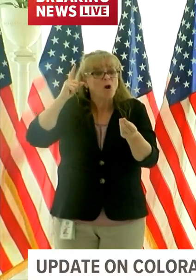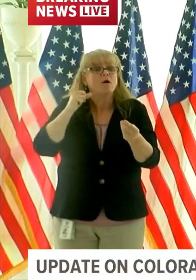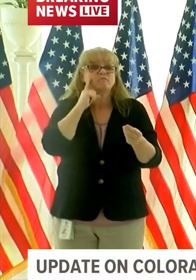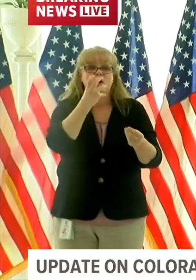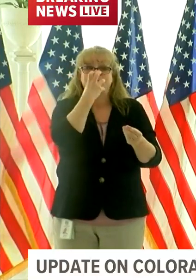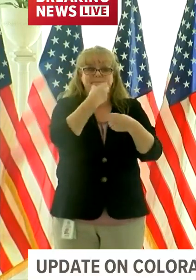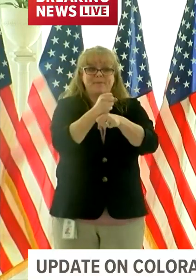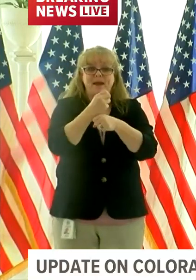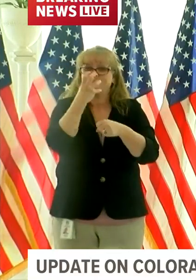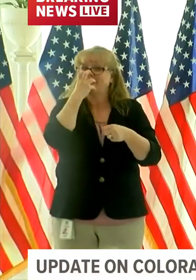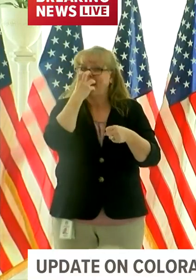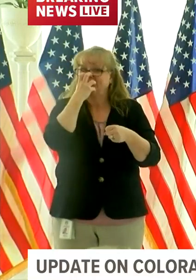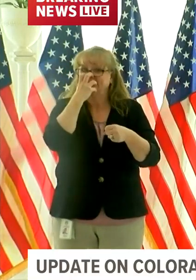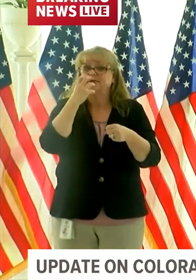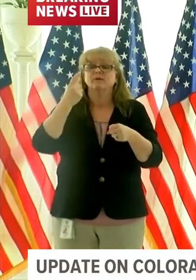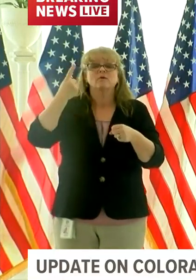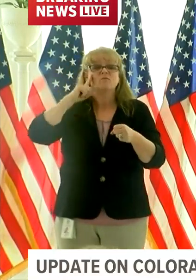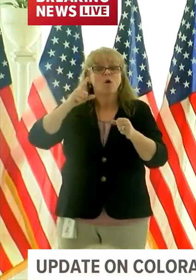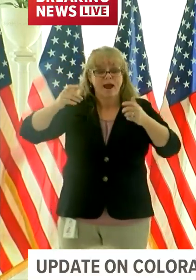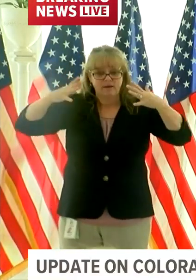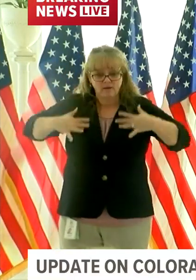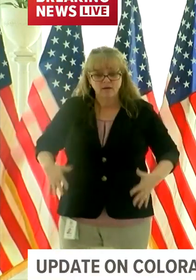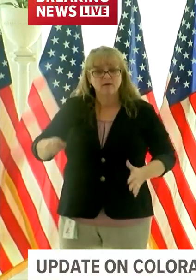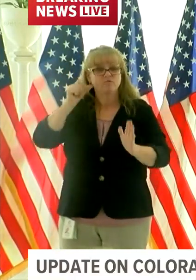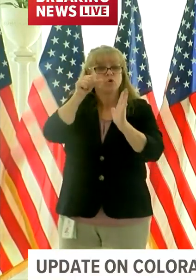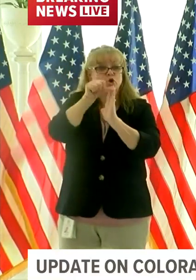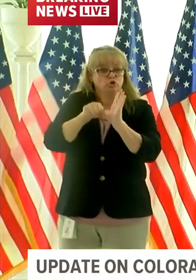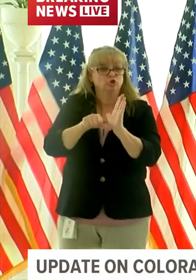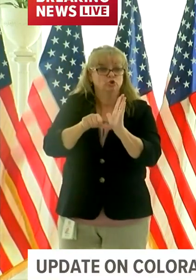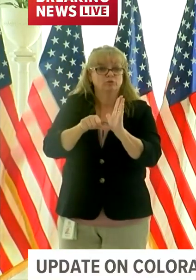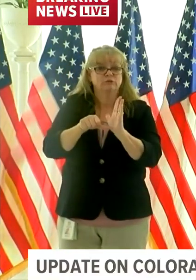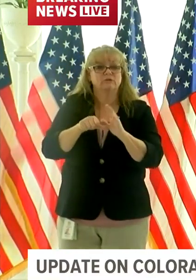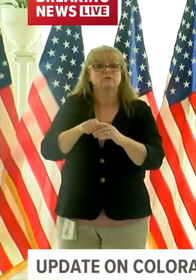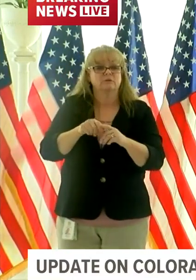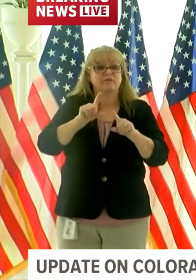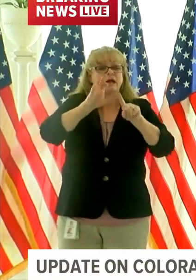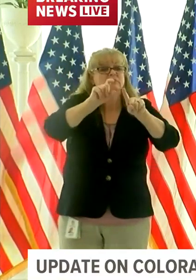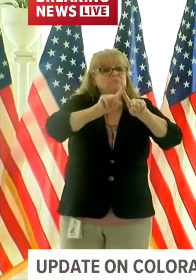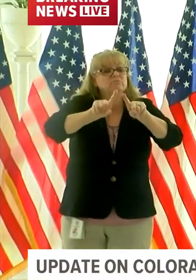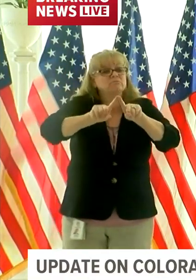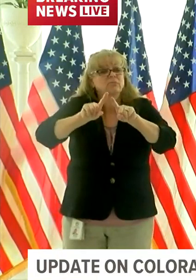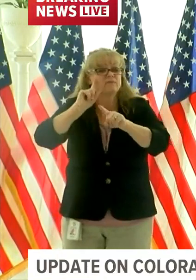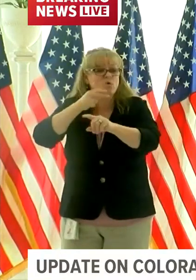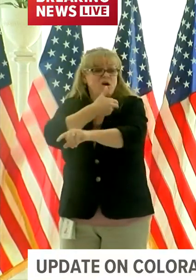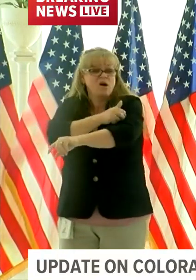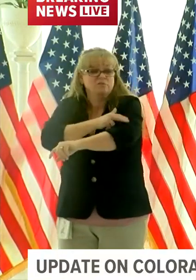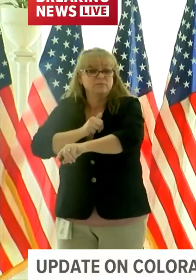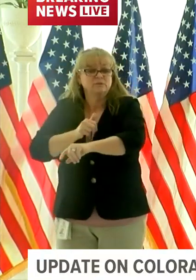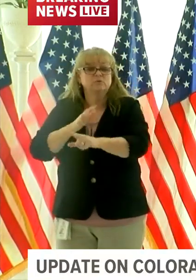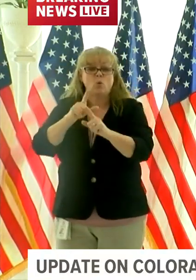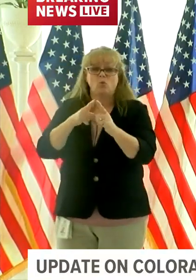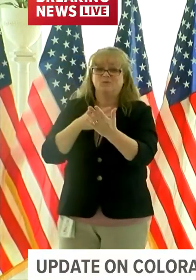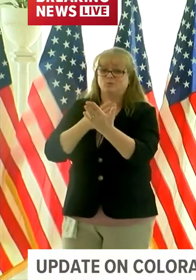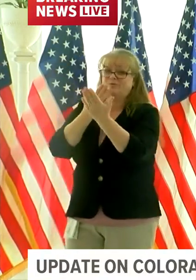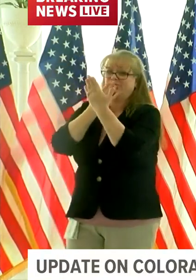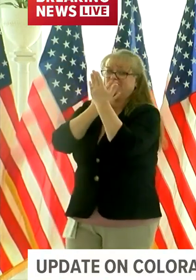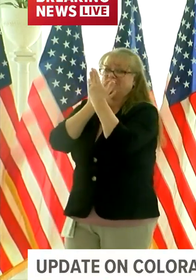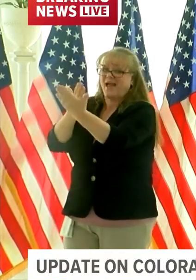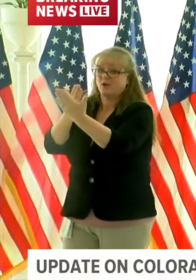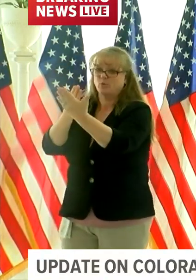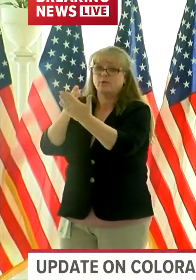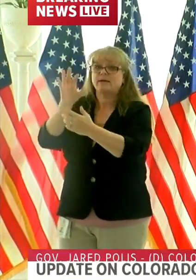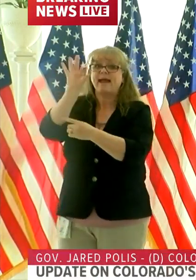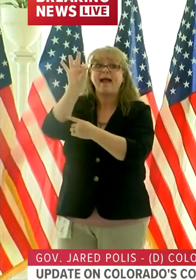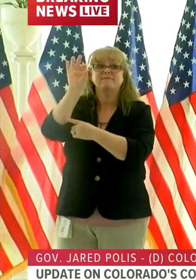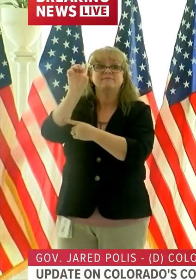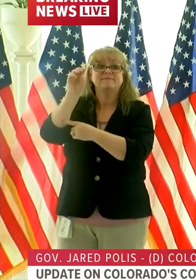surgical gowns and other equipment that we've been acquiring. And of course, we continue to express our needs to FEMA. We generally make those public